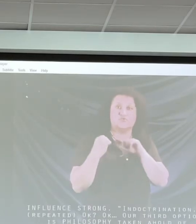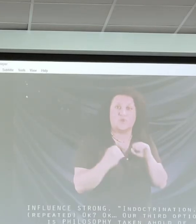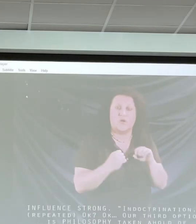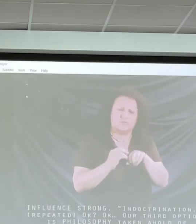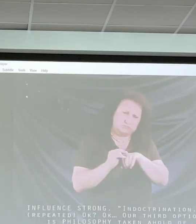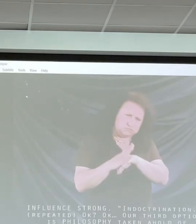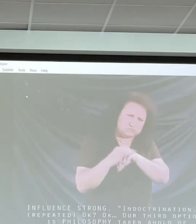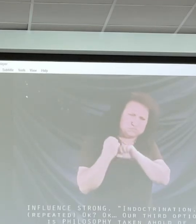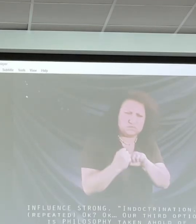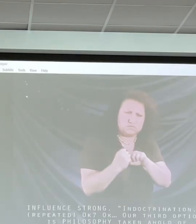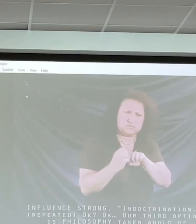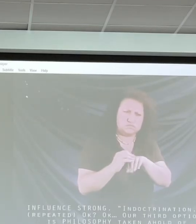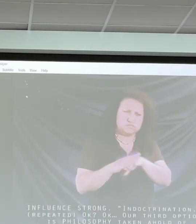strong.